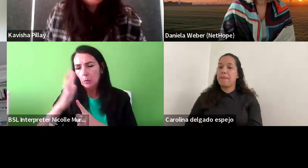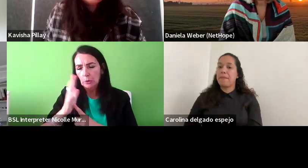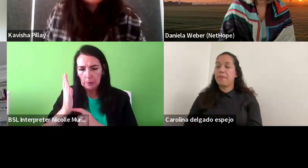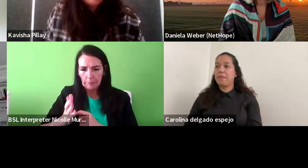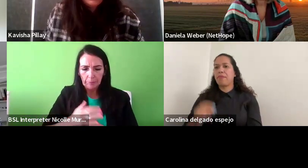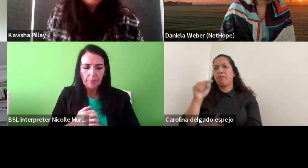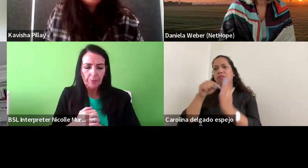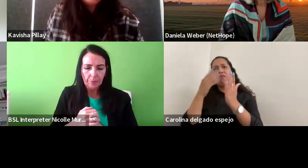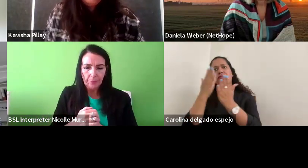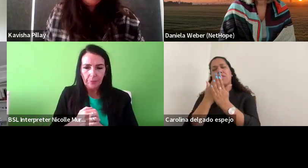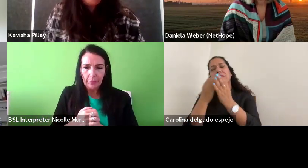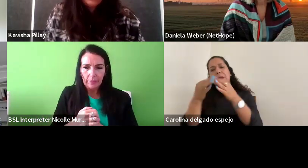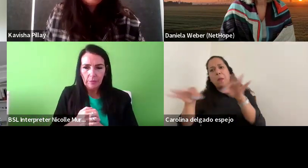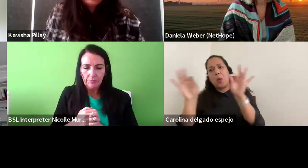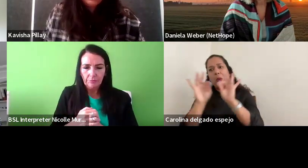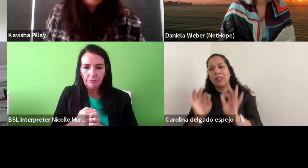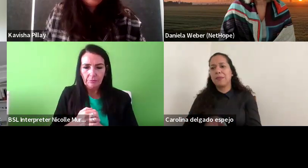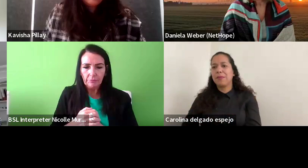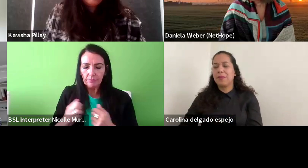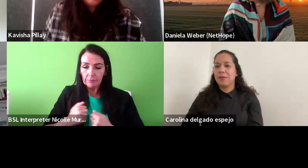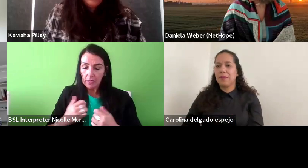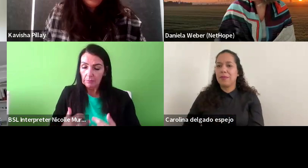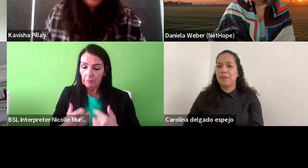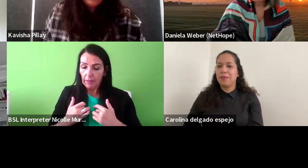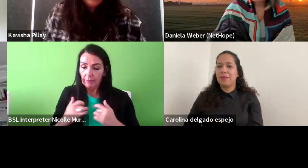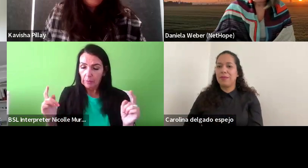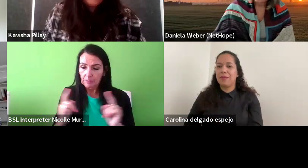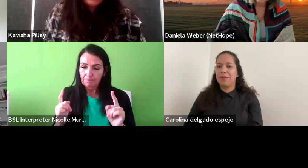necessary. I guess from my side is